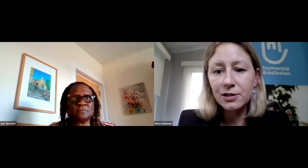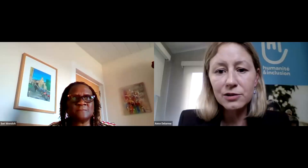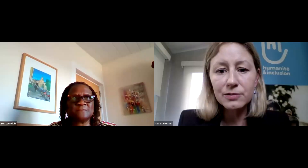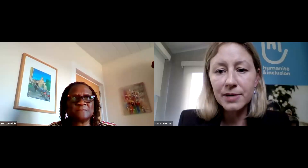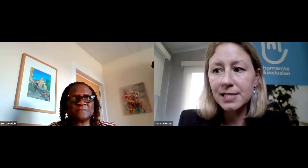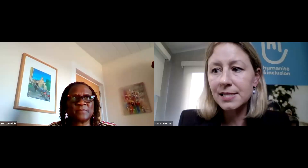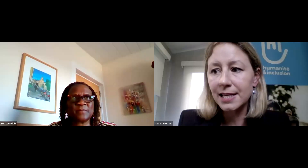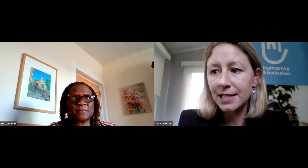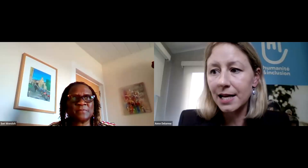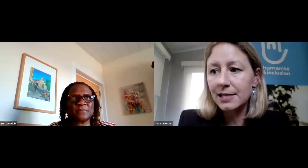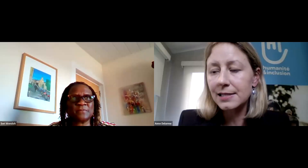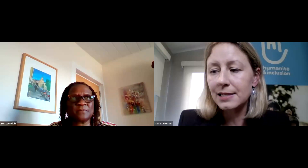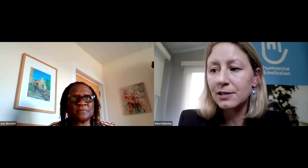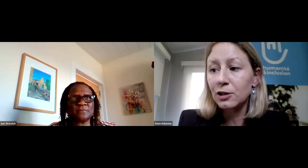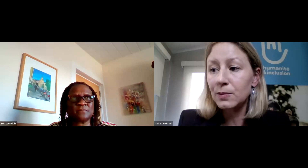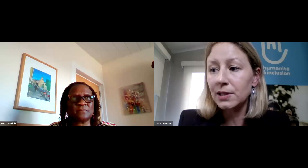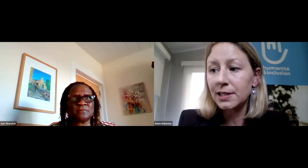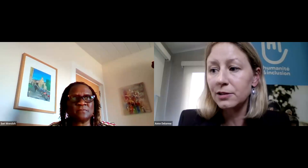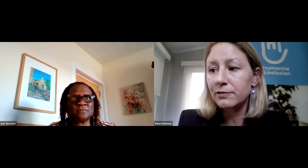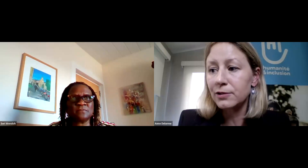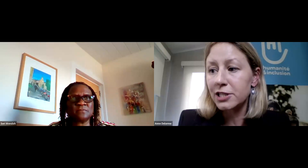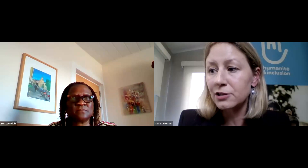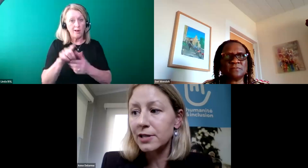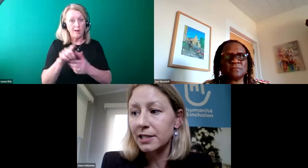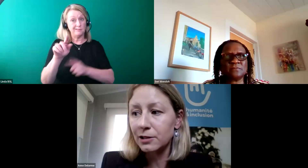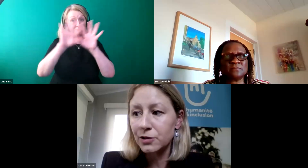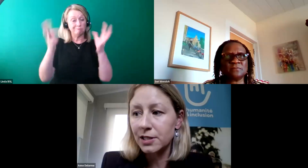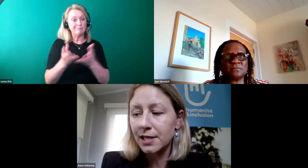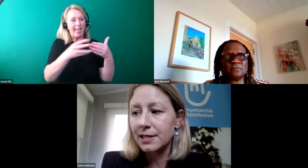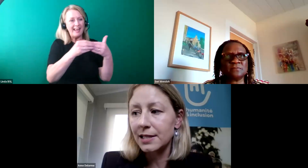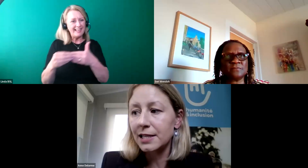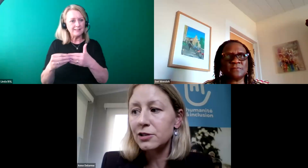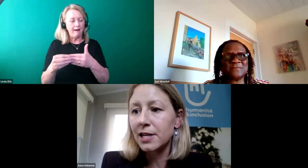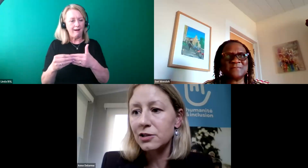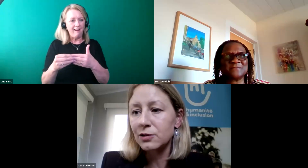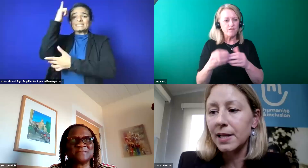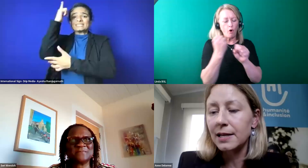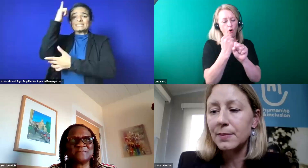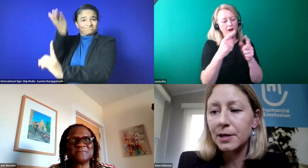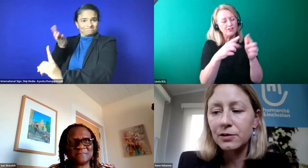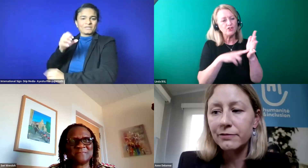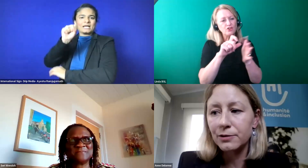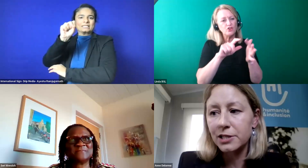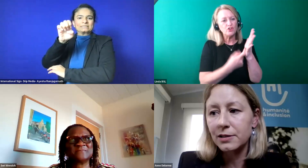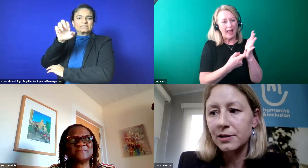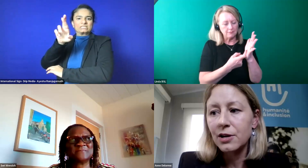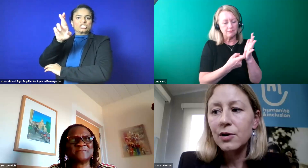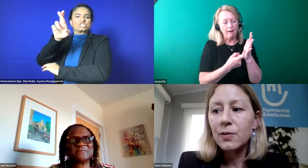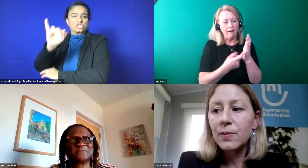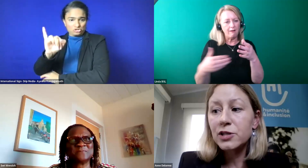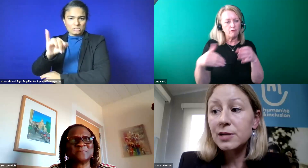intersections of gender, race, and class, and is a global leader for gender and inclusion at the International Planned Parenthood